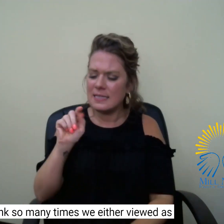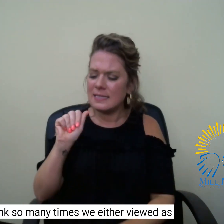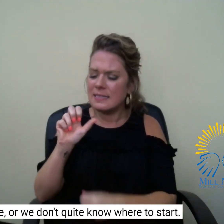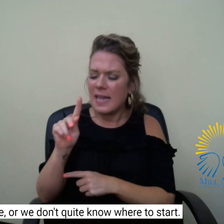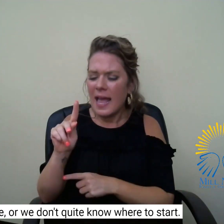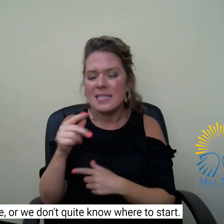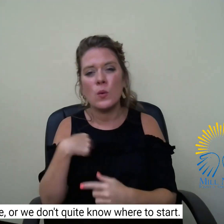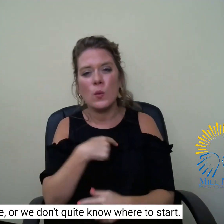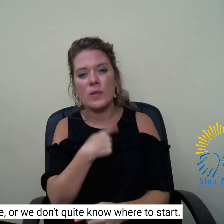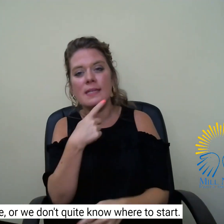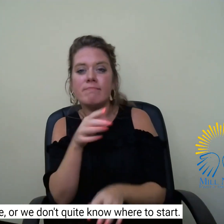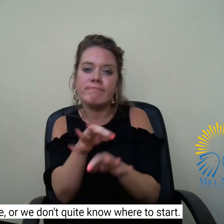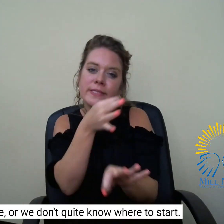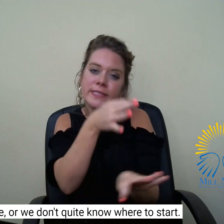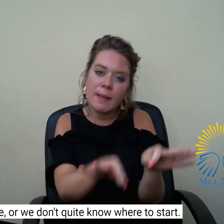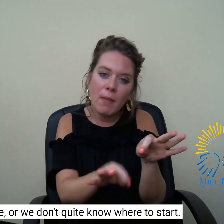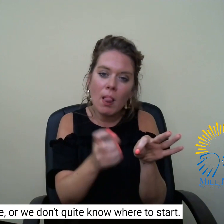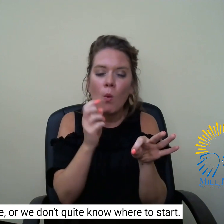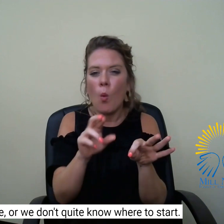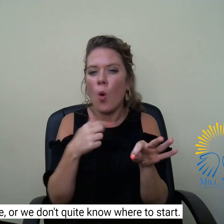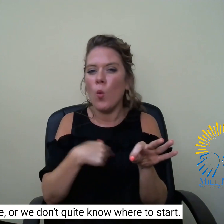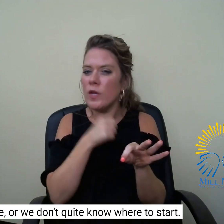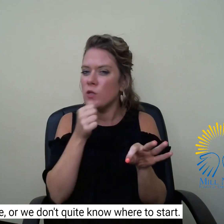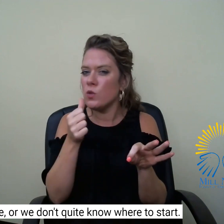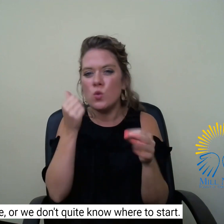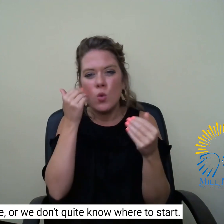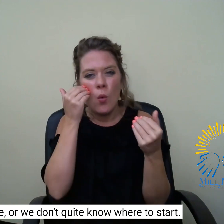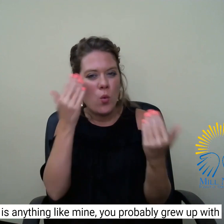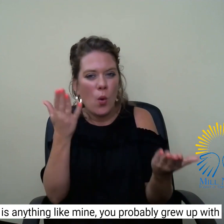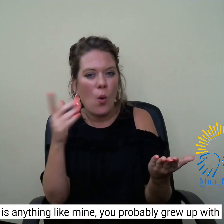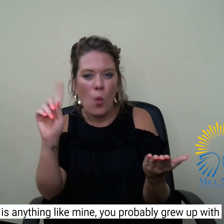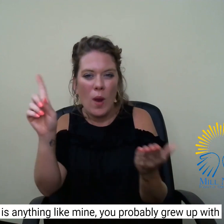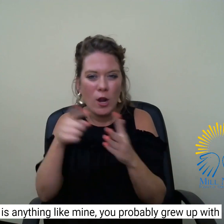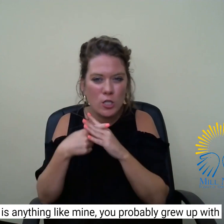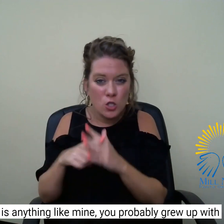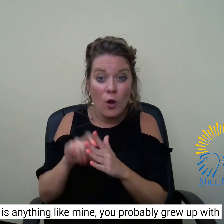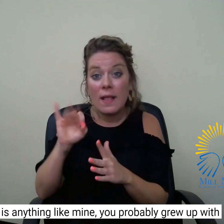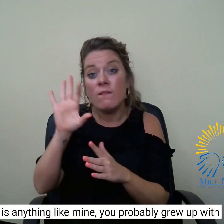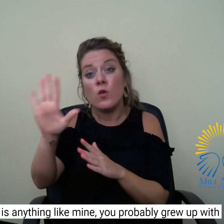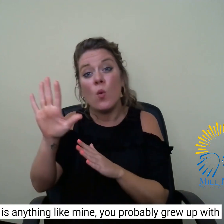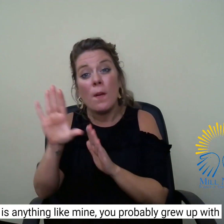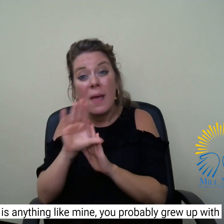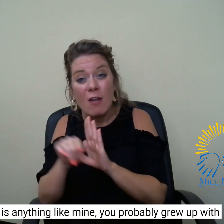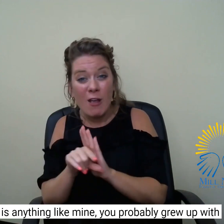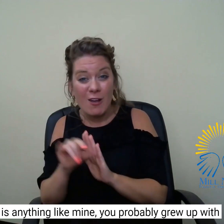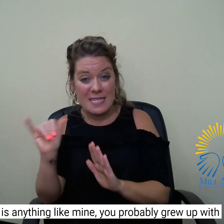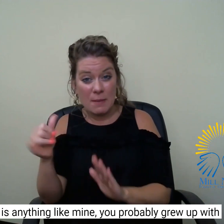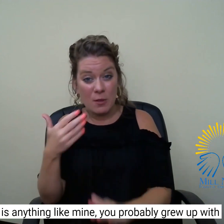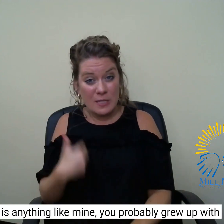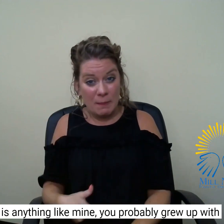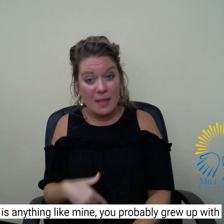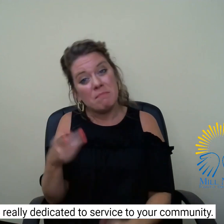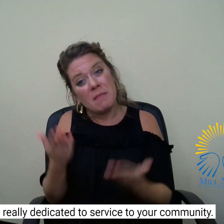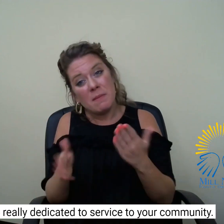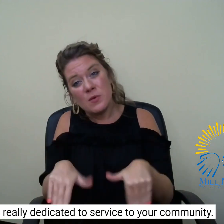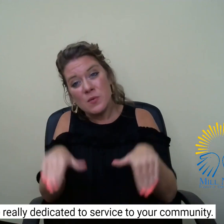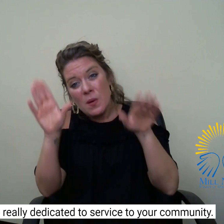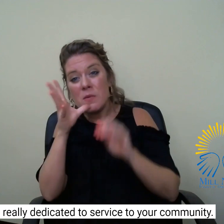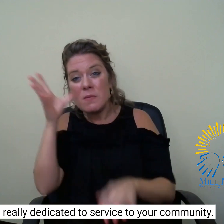as very simple or we don't quite know where to start. If your background is anything like mine, you probably grew up with parents who were really